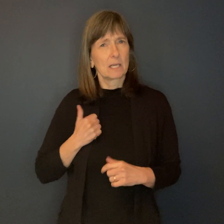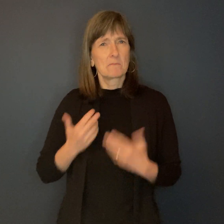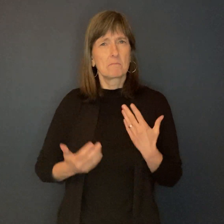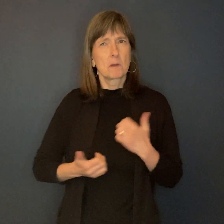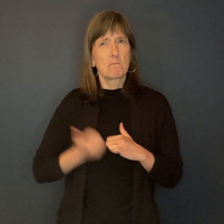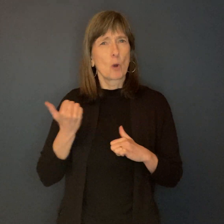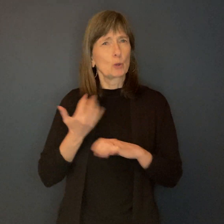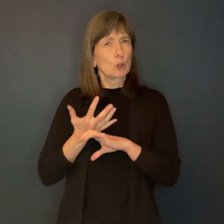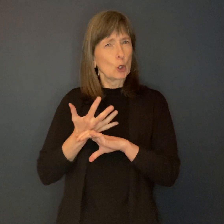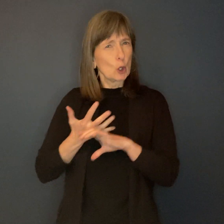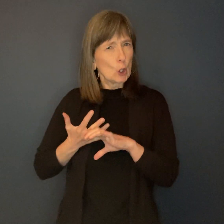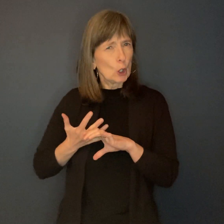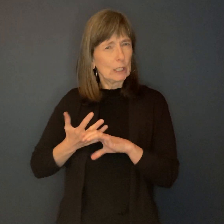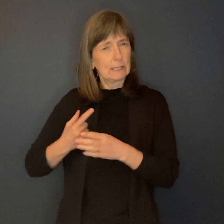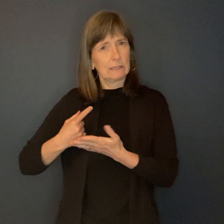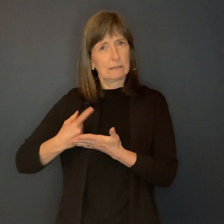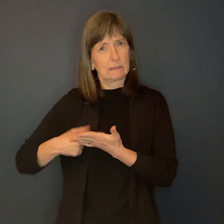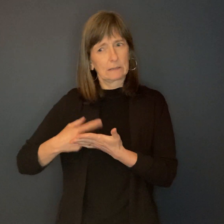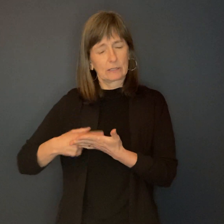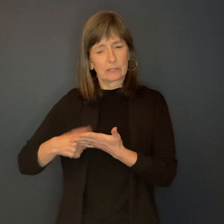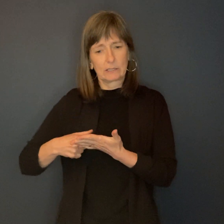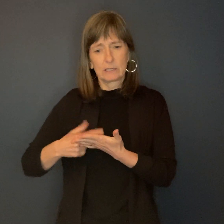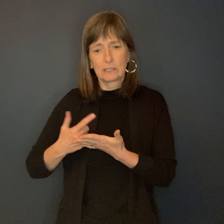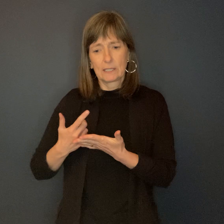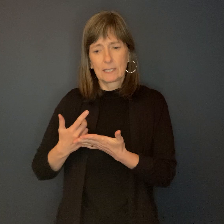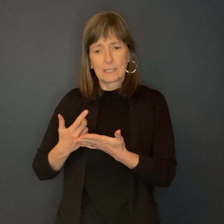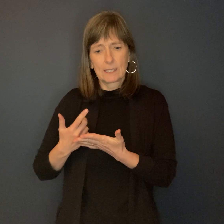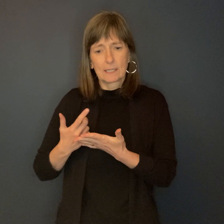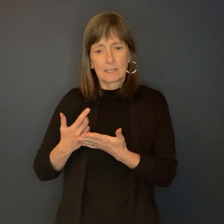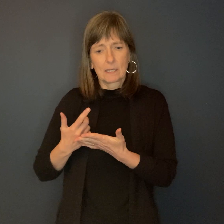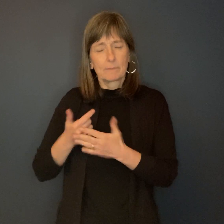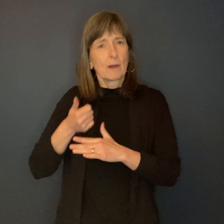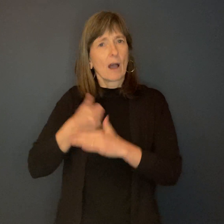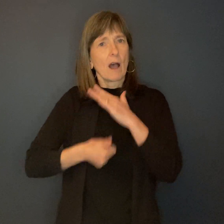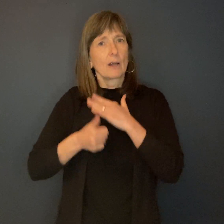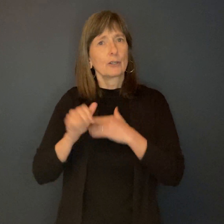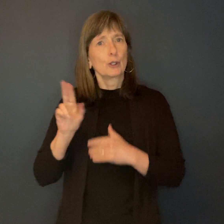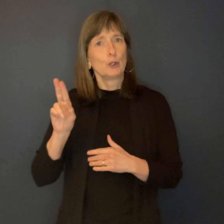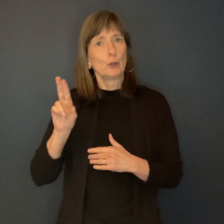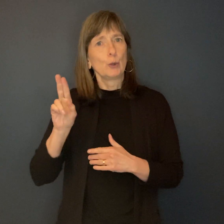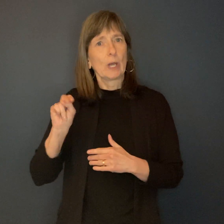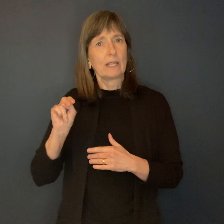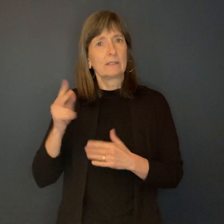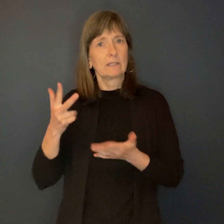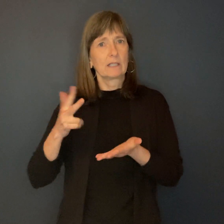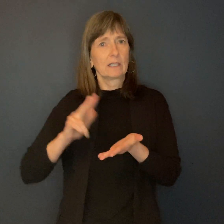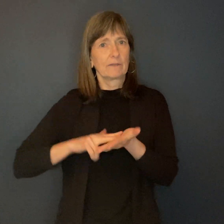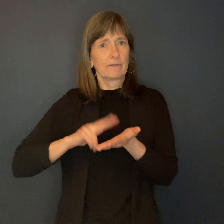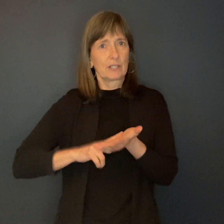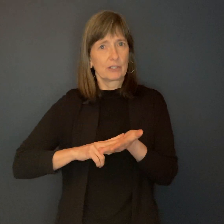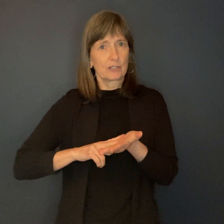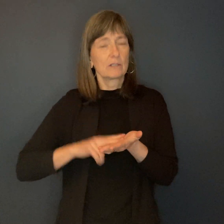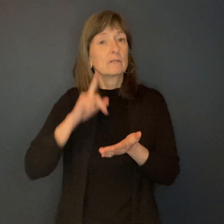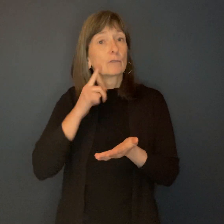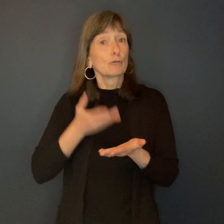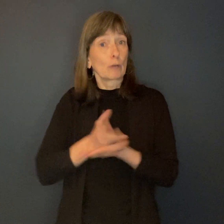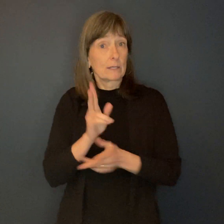supported the efforts under the UN Convention on the Rights of Persons with Disabilities, and specifically